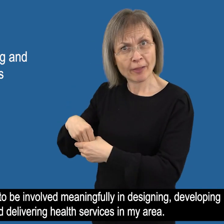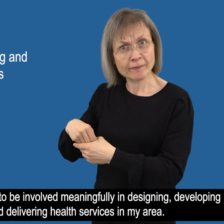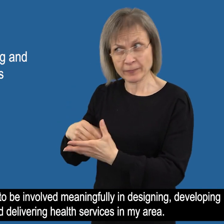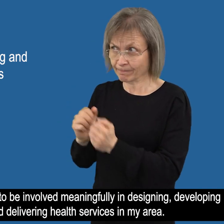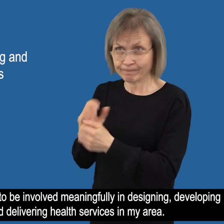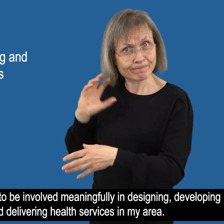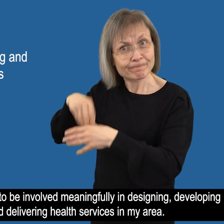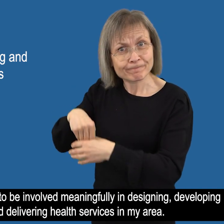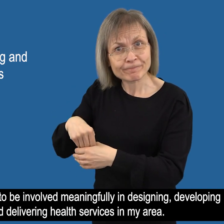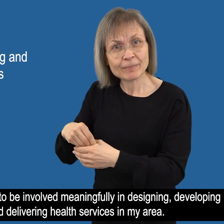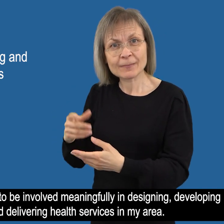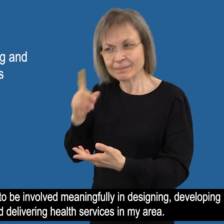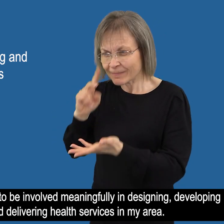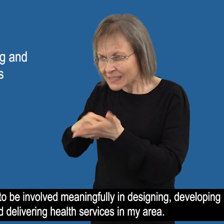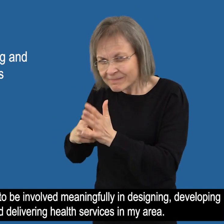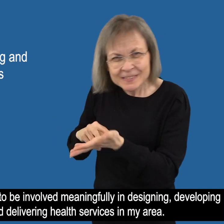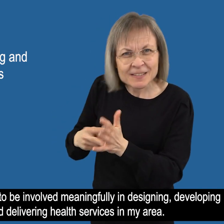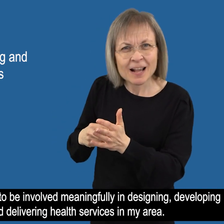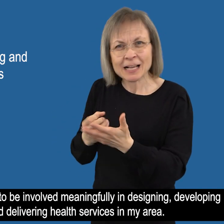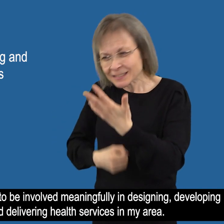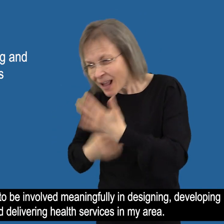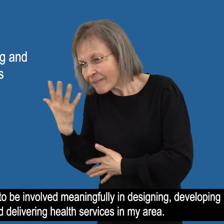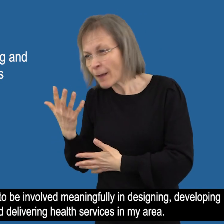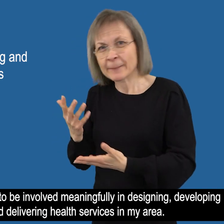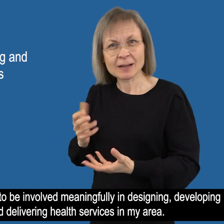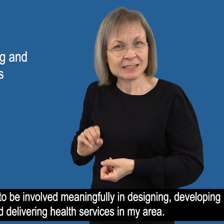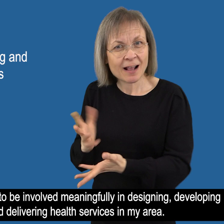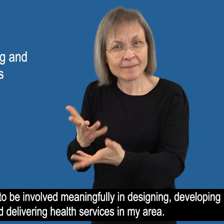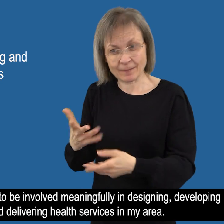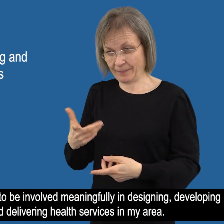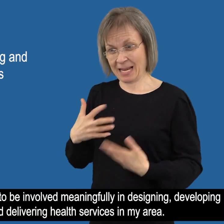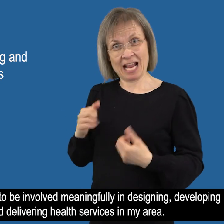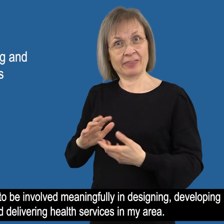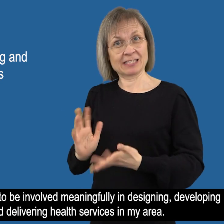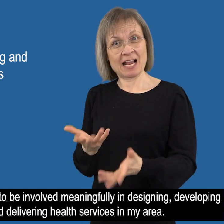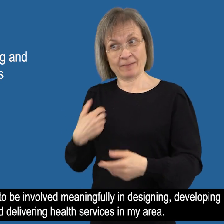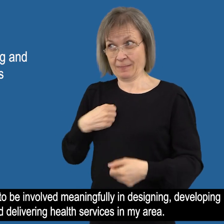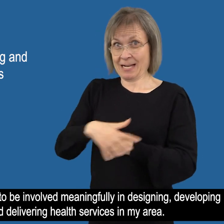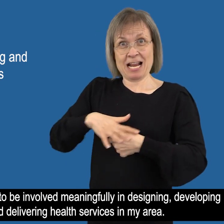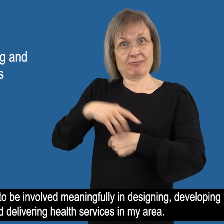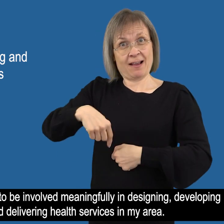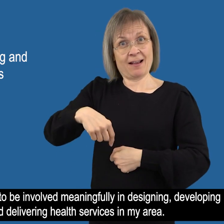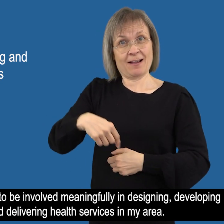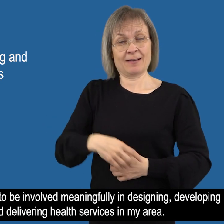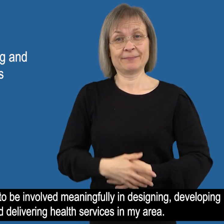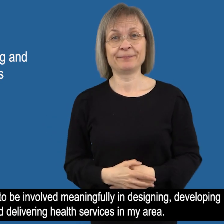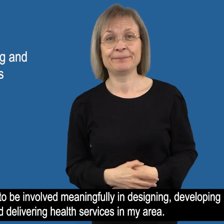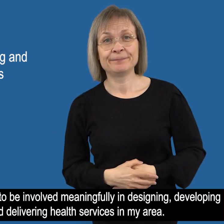I have a right to be involved meaningfully in designing, developing and delivering health services in my area.